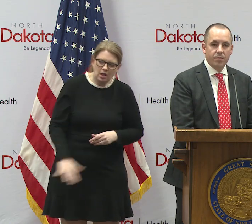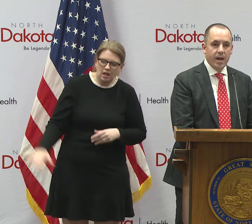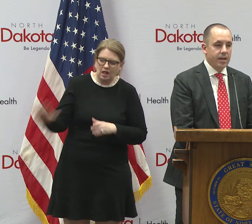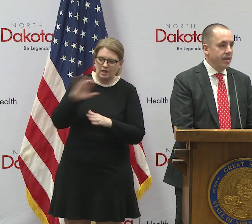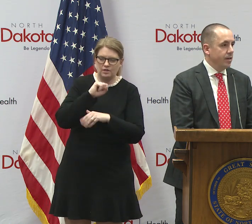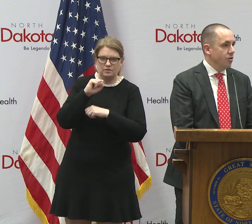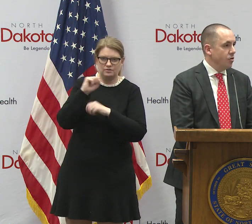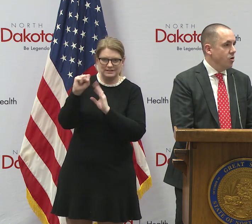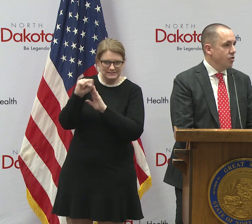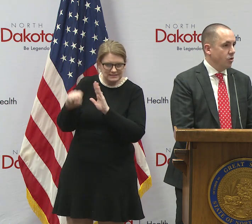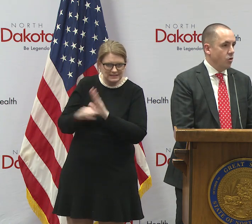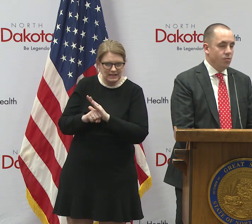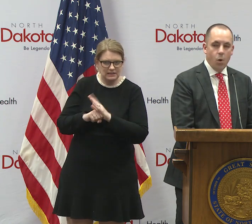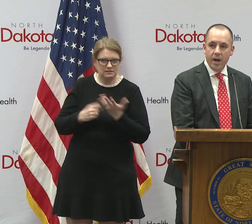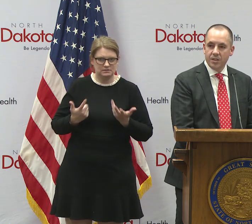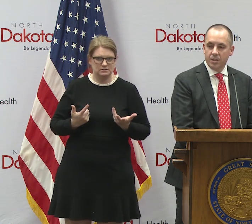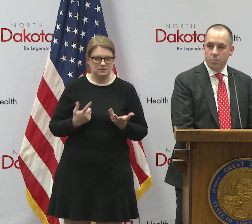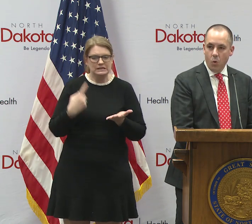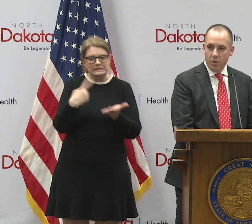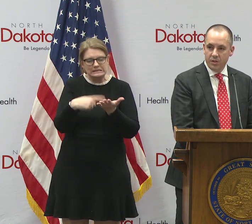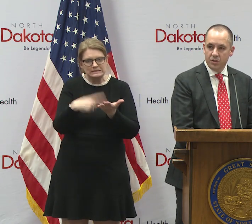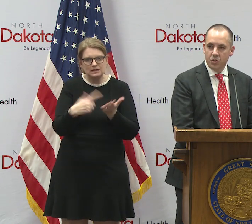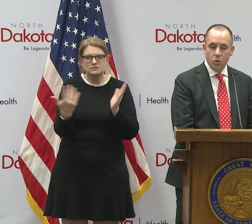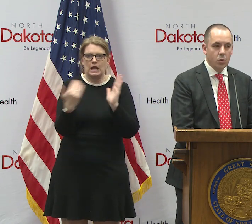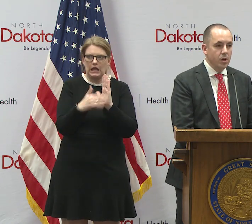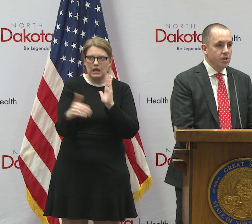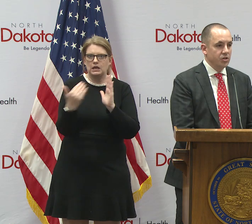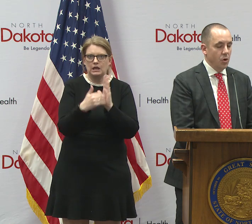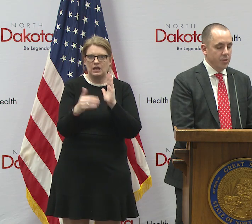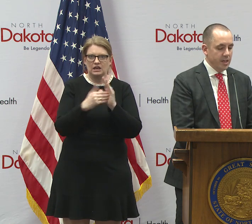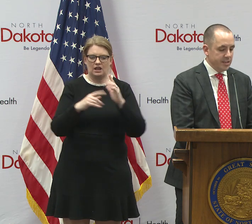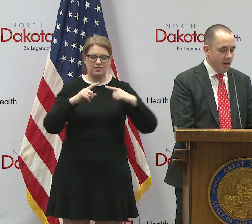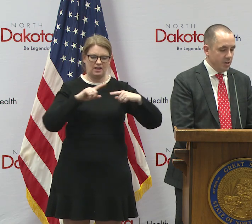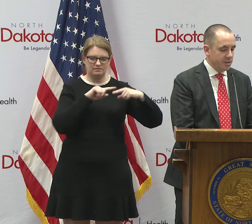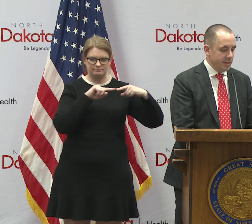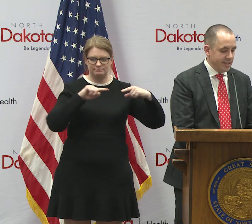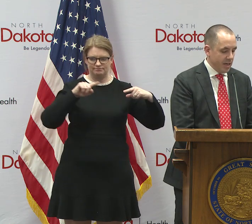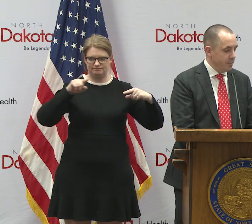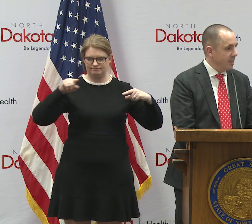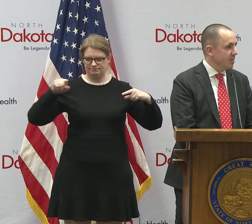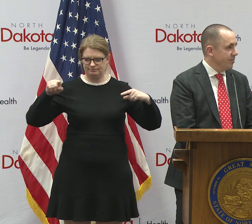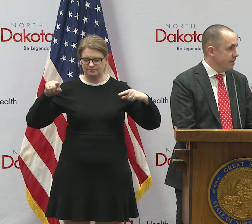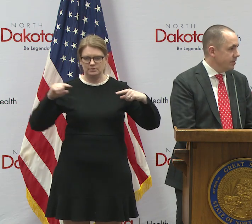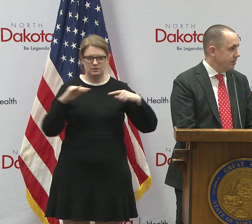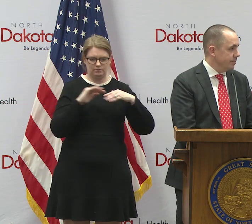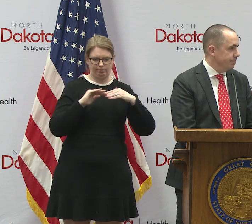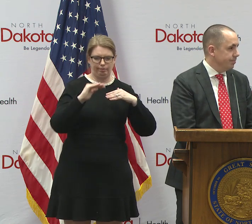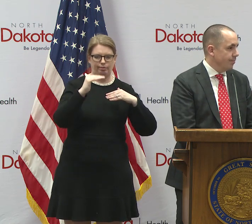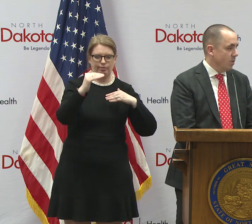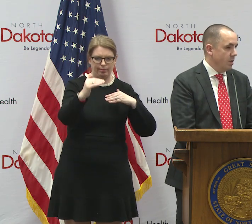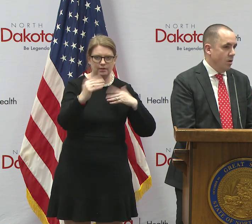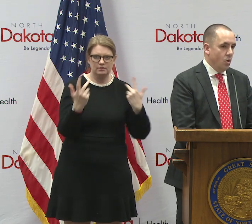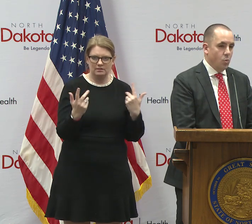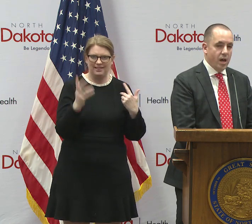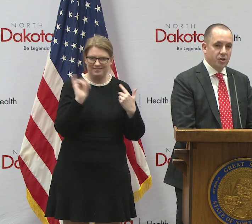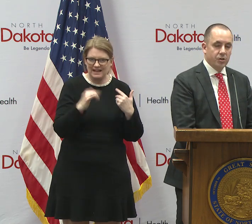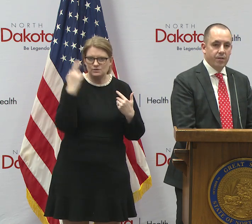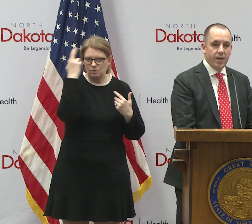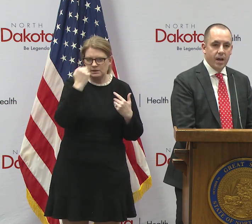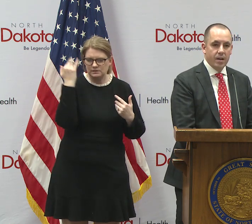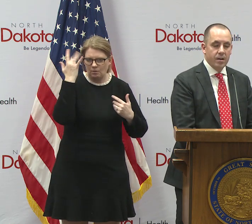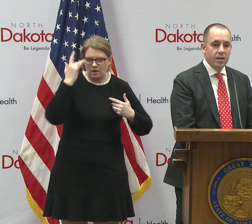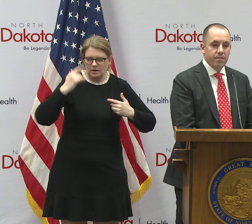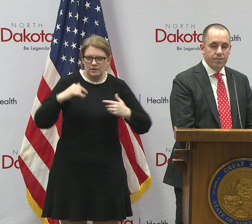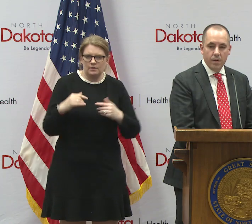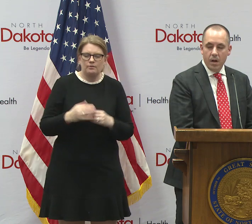talk about flattening the curve, why it's important to slow things down, it's exactly because of this. We actually